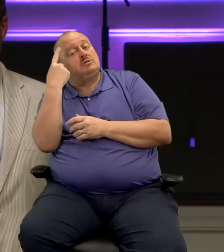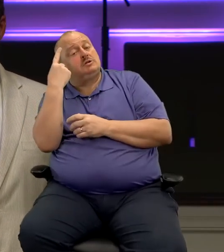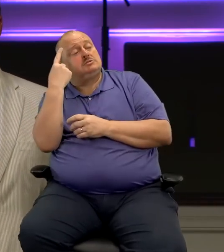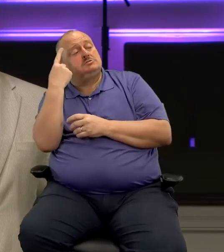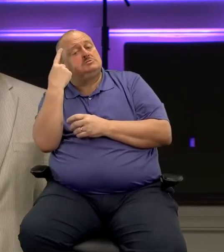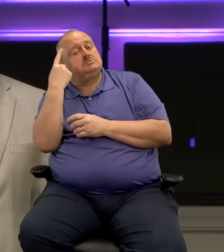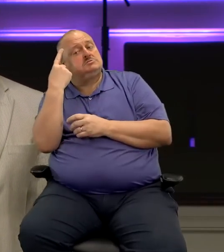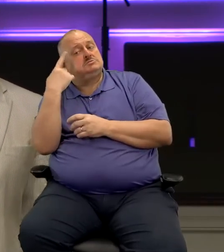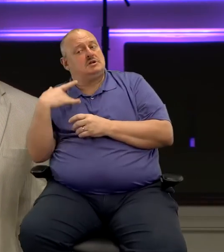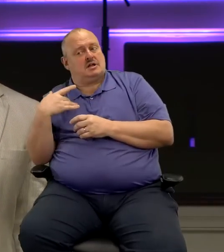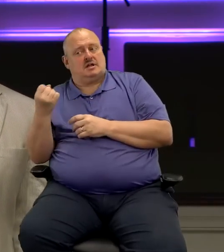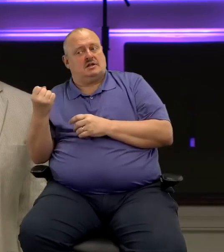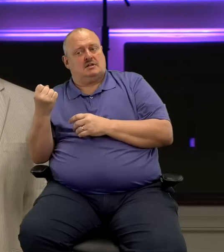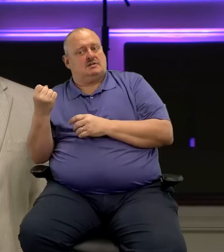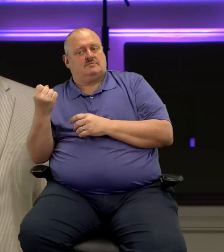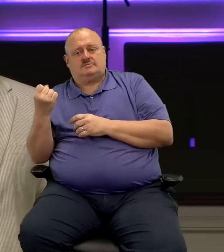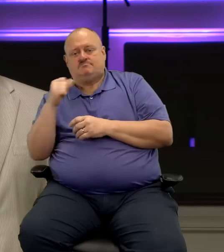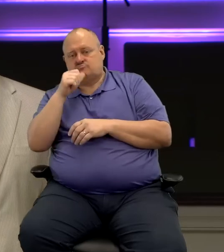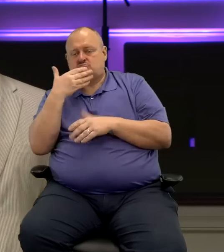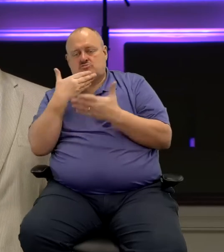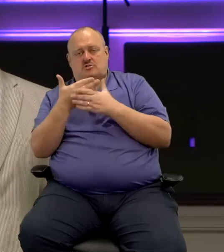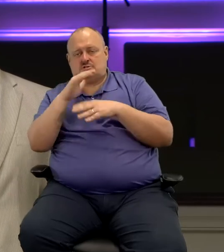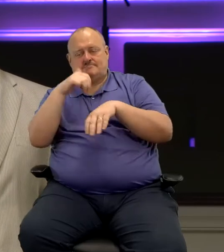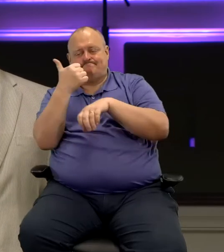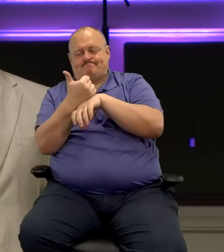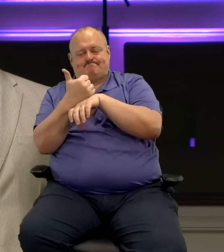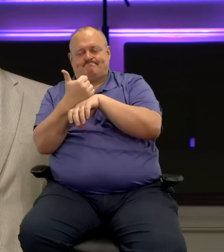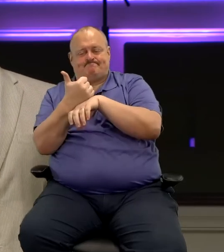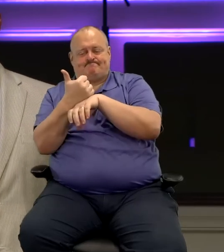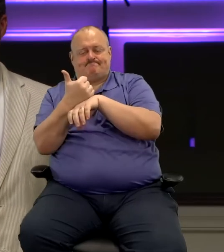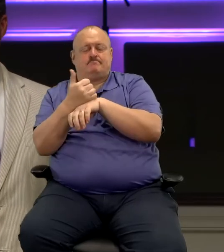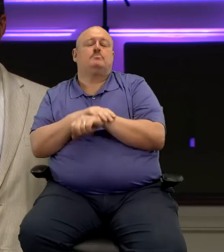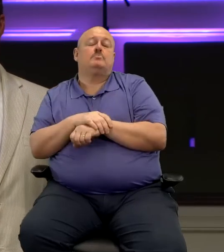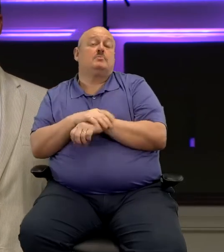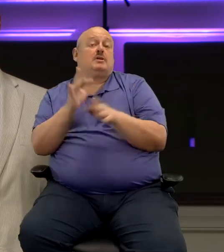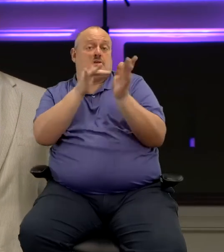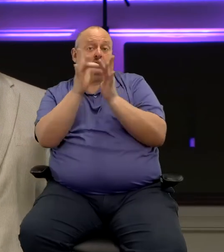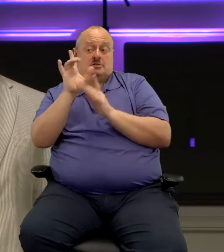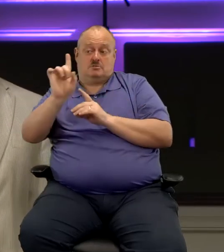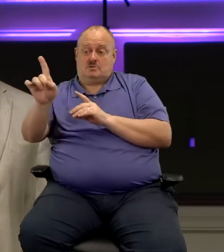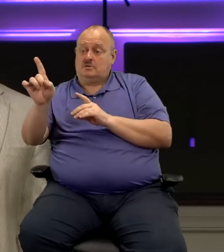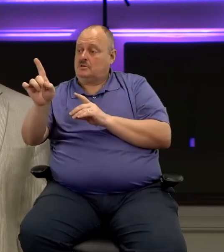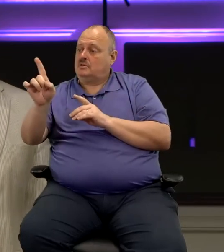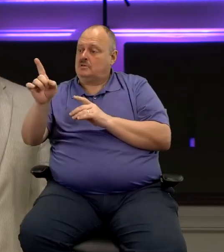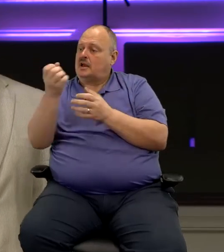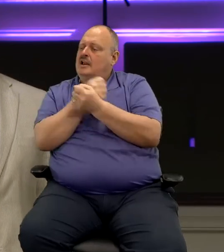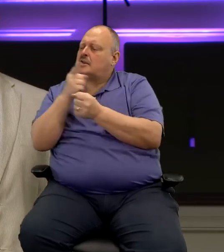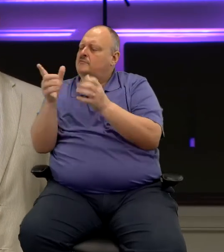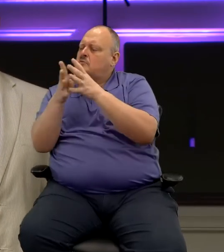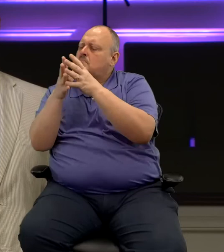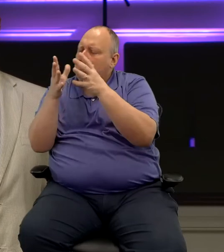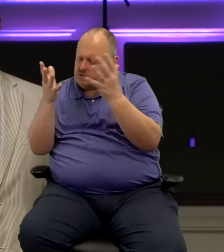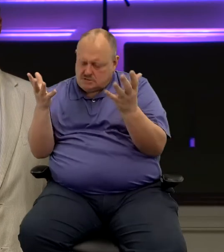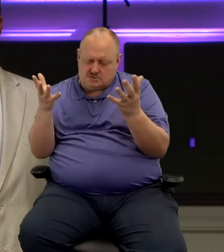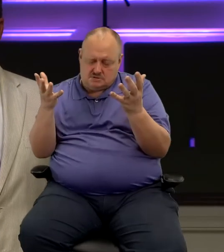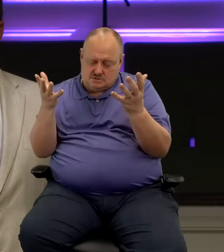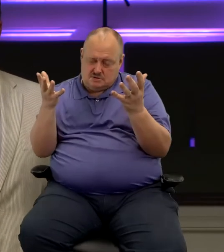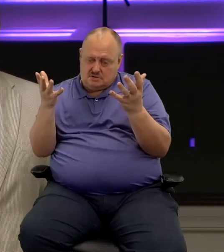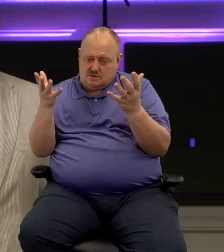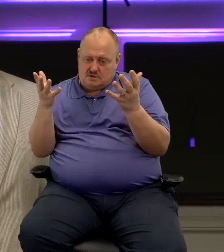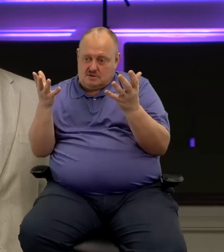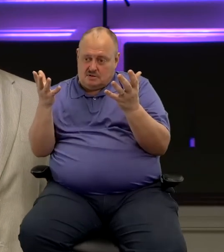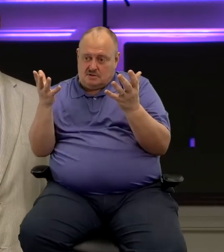his confidence was on shaky, shall we say, sandy ground. Jesus comes in and says, I love you so much that